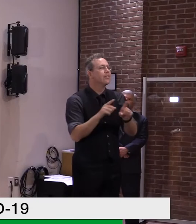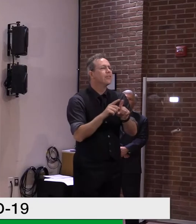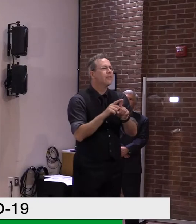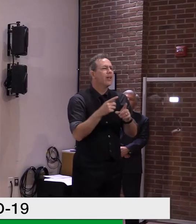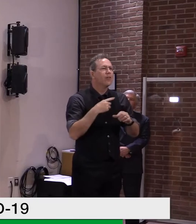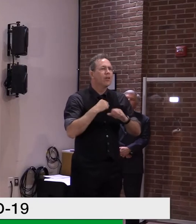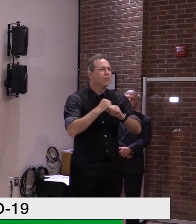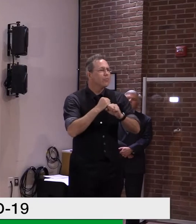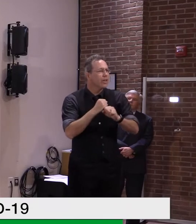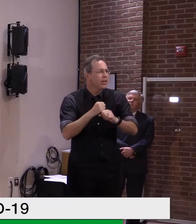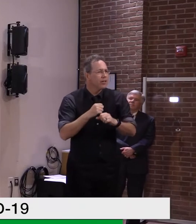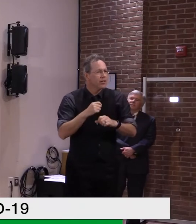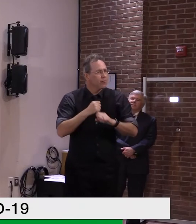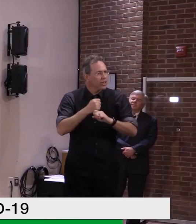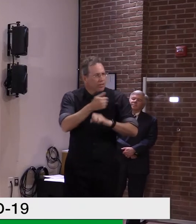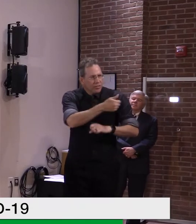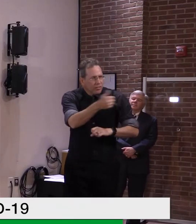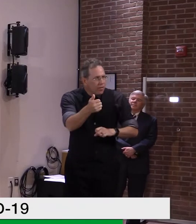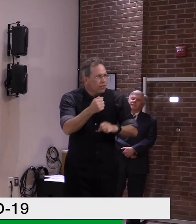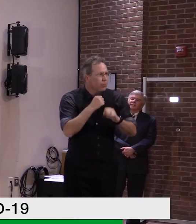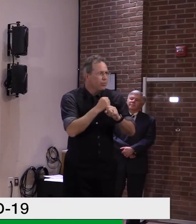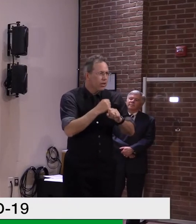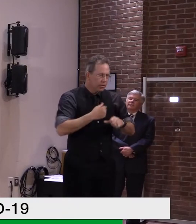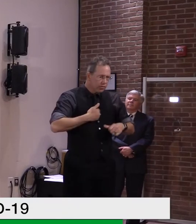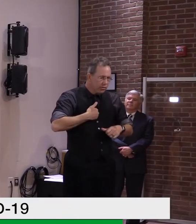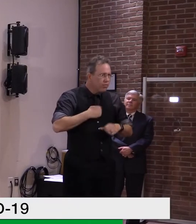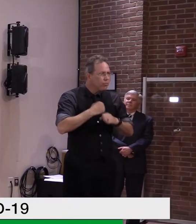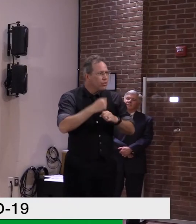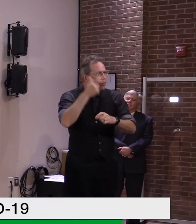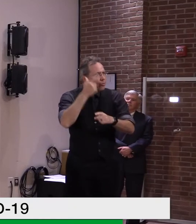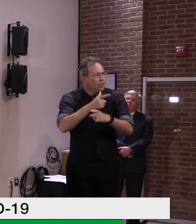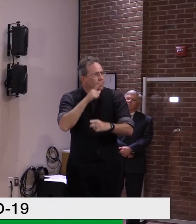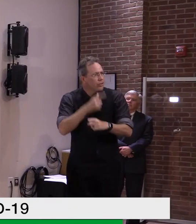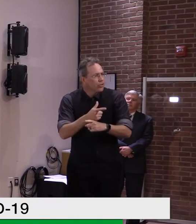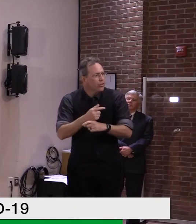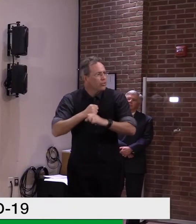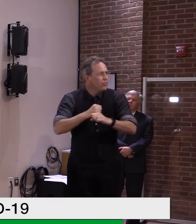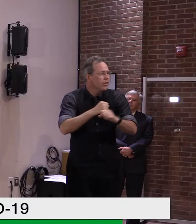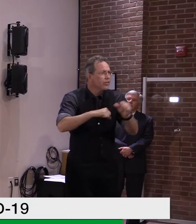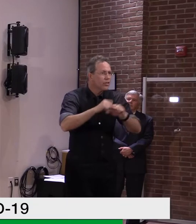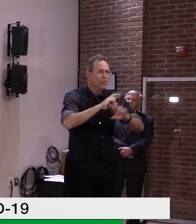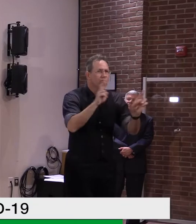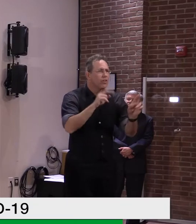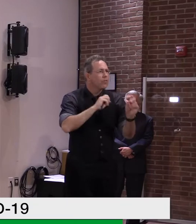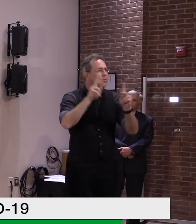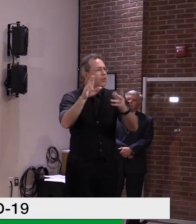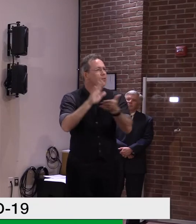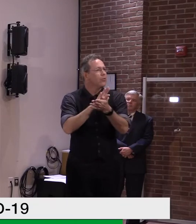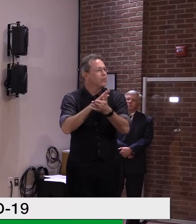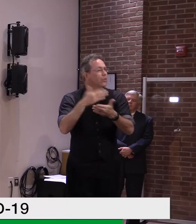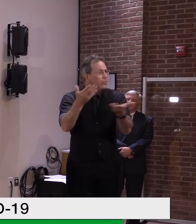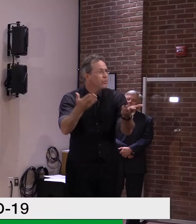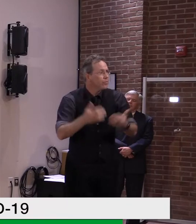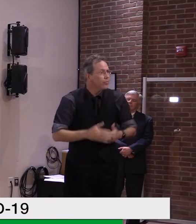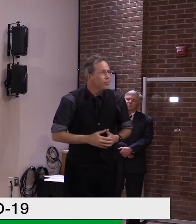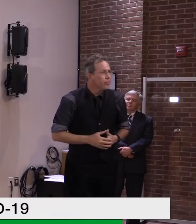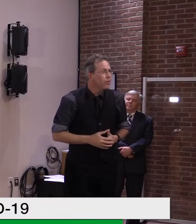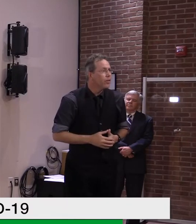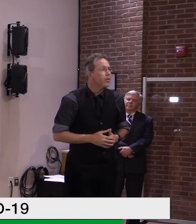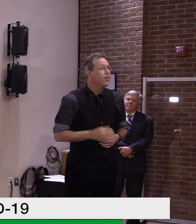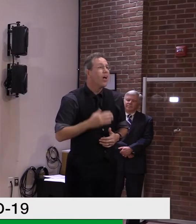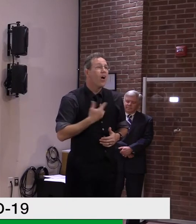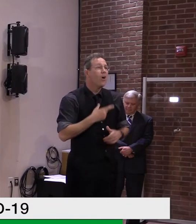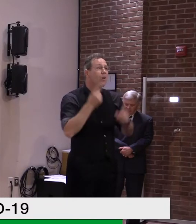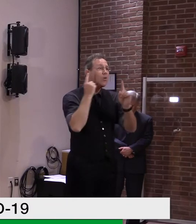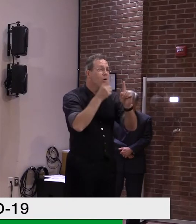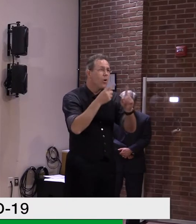younger siblings, but also protecting their school year. And once again, you know, our goal is to have them all back in class and to